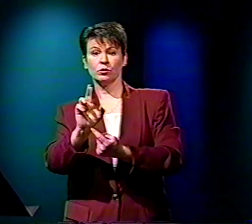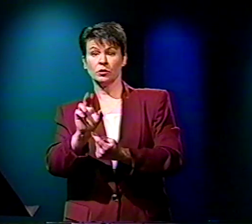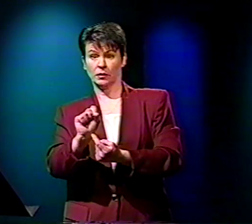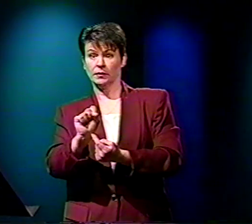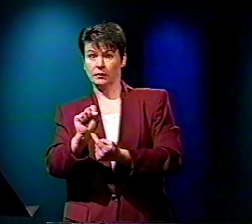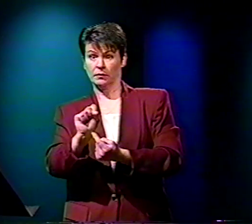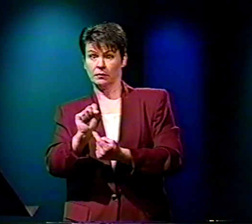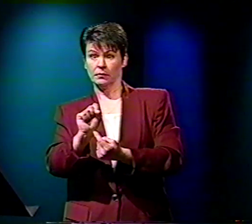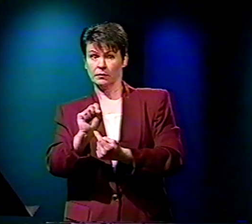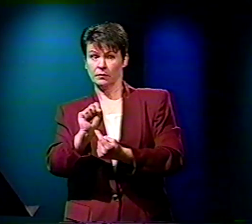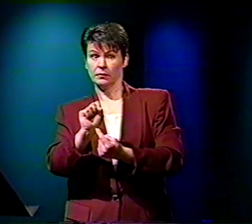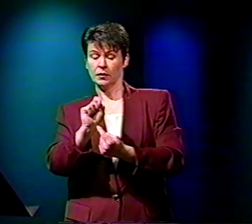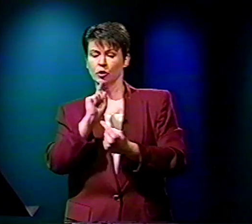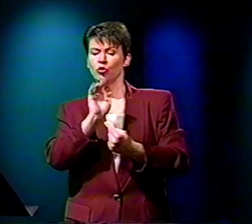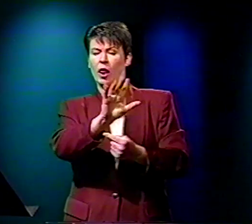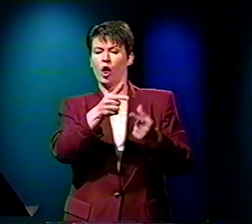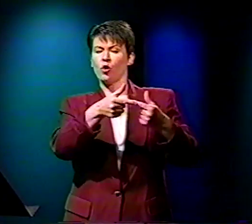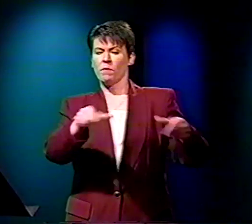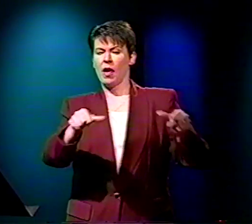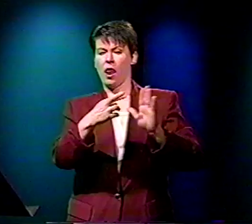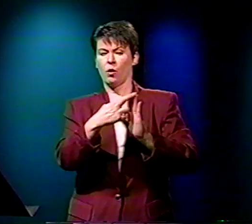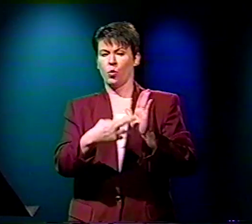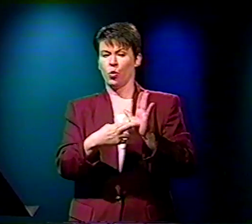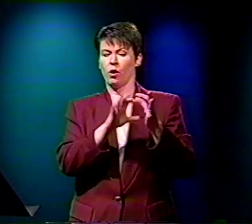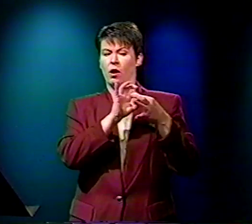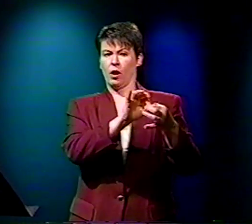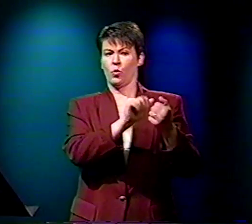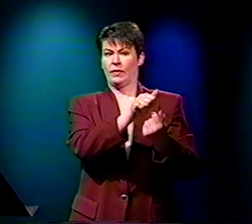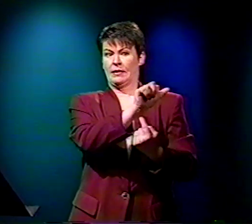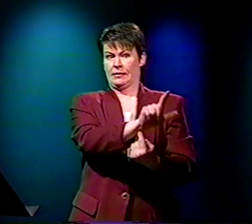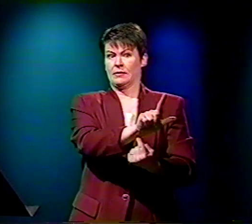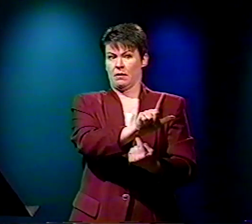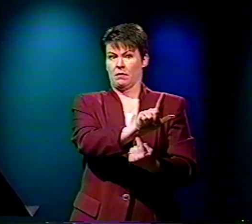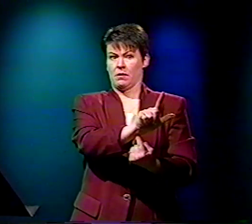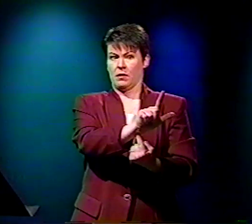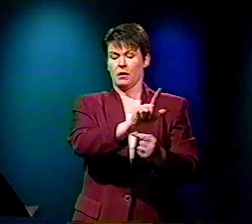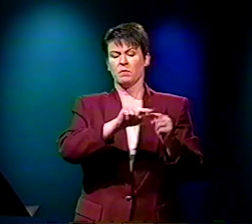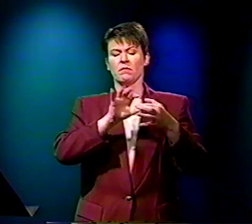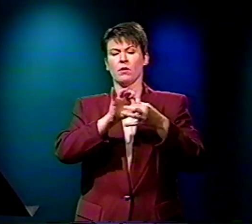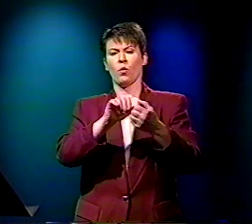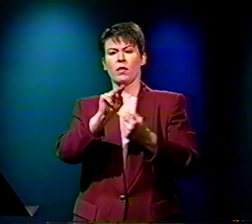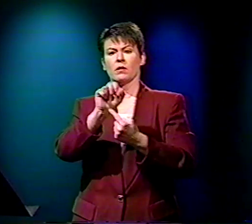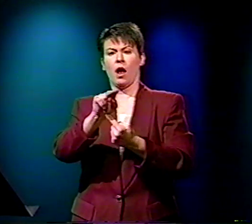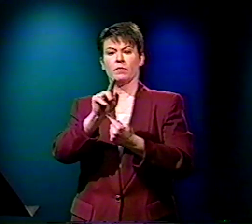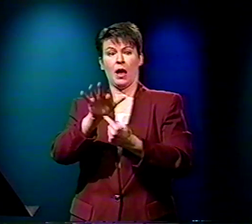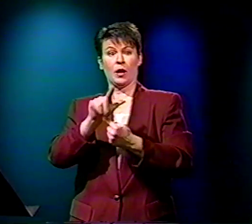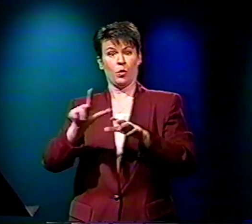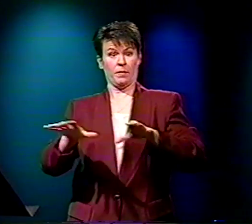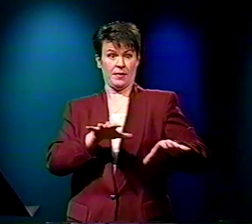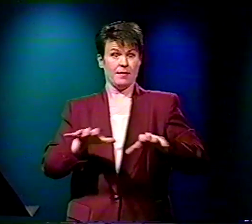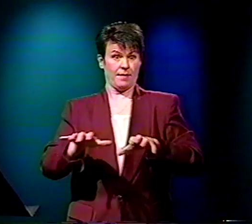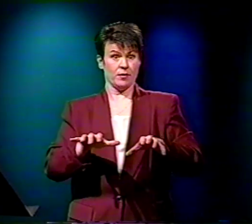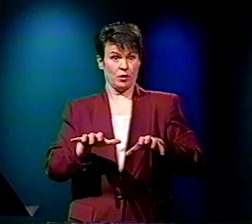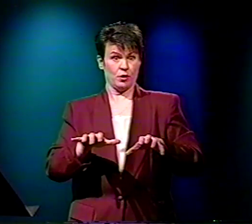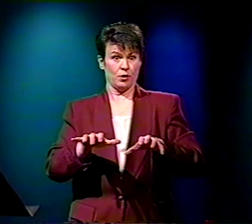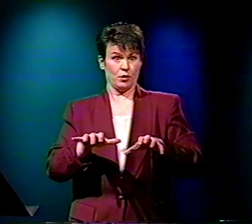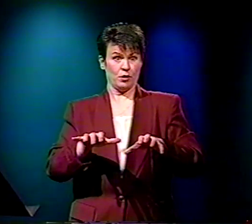there are ASL discourse markers, and they are grammatical rules tied to ASL and also tied